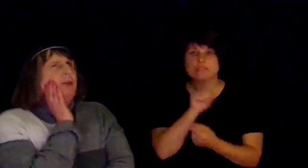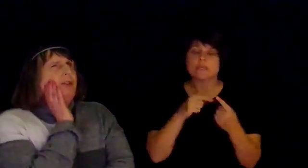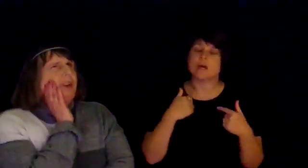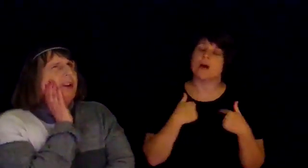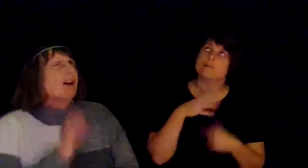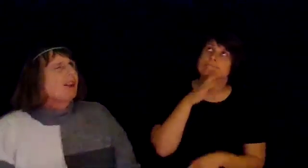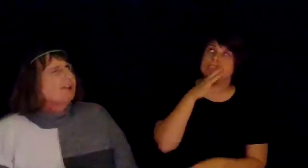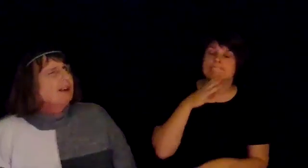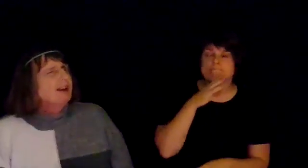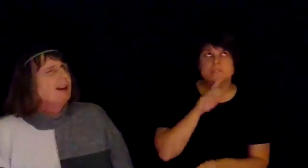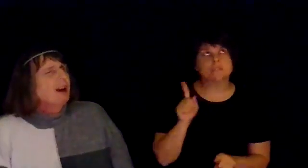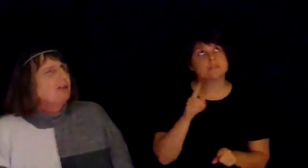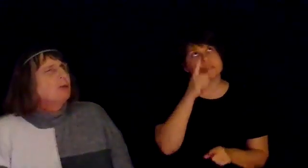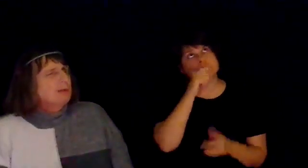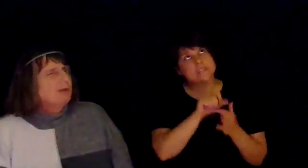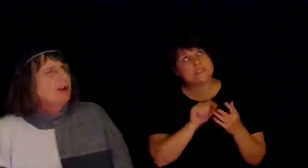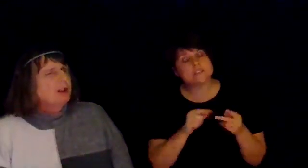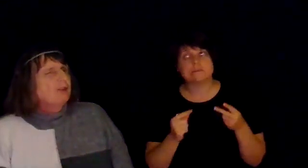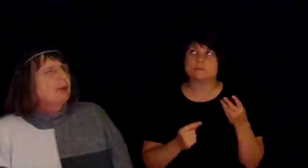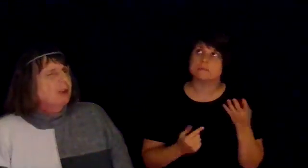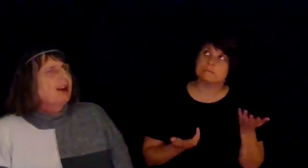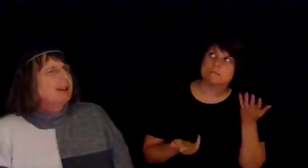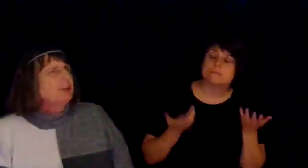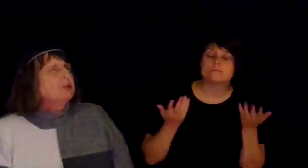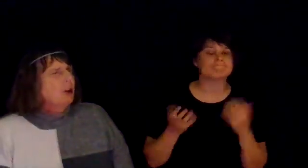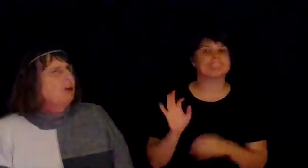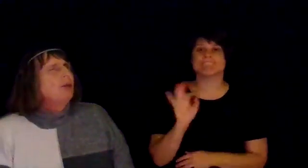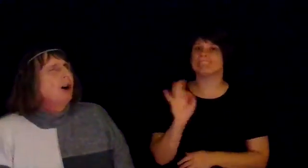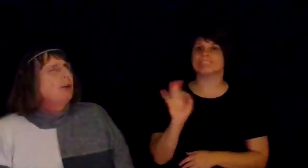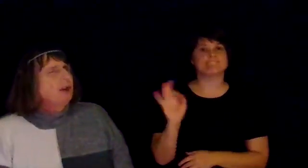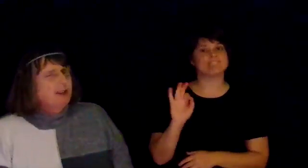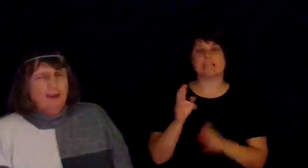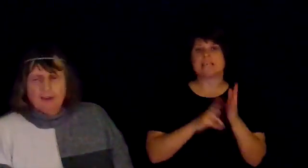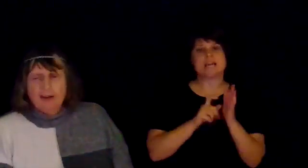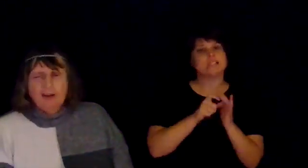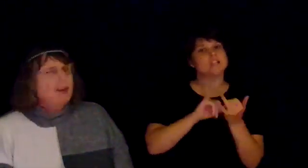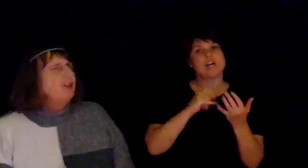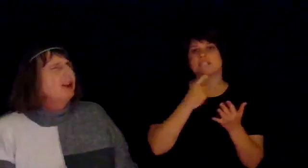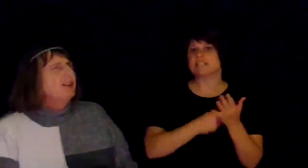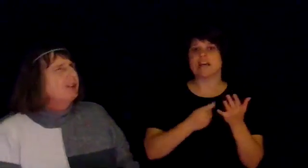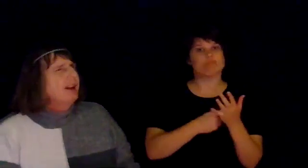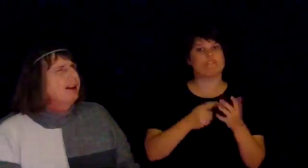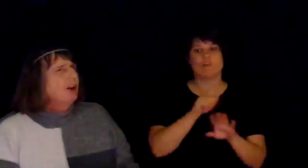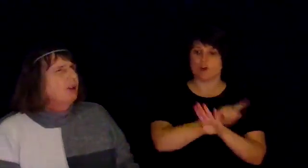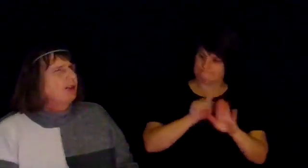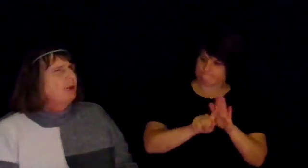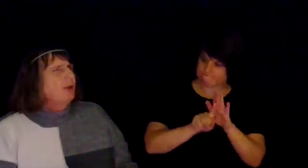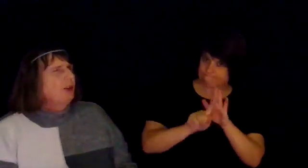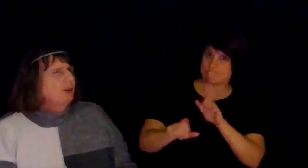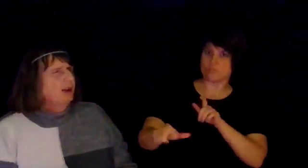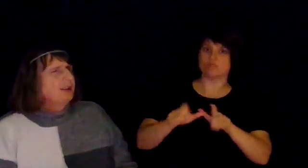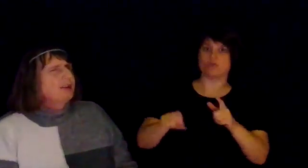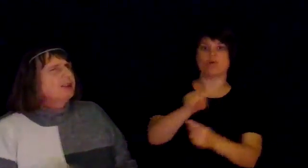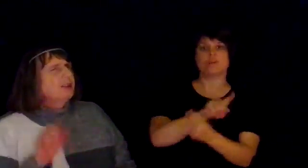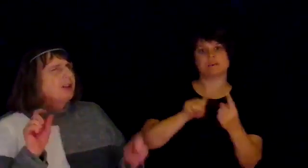do? They really would prefer you to take control of the meeting. So as I said, take notes